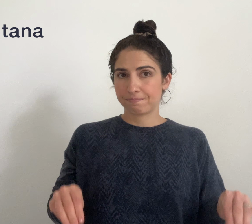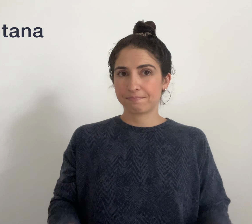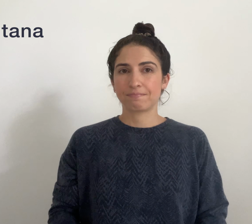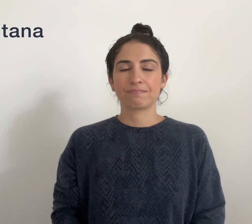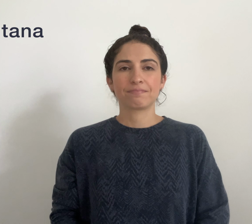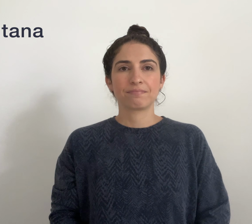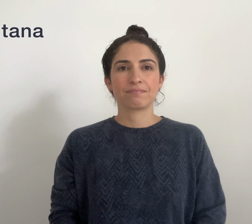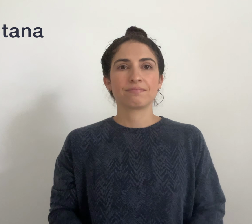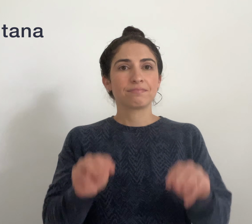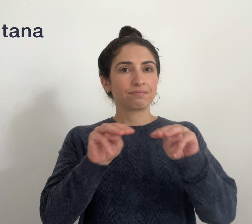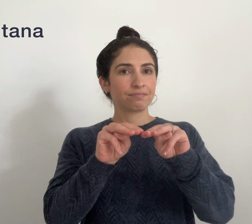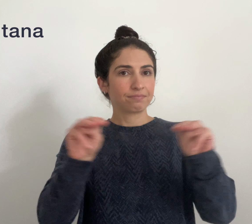Montana.